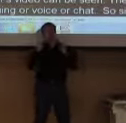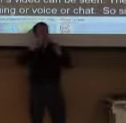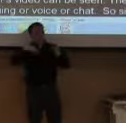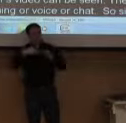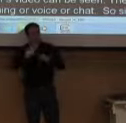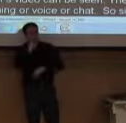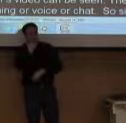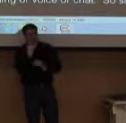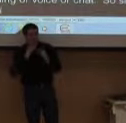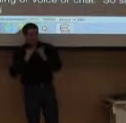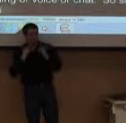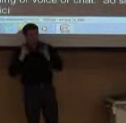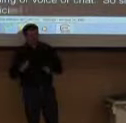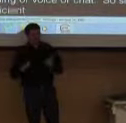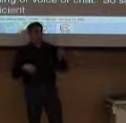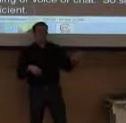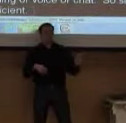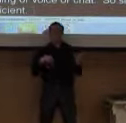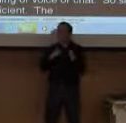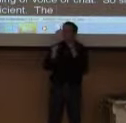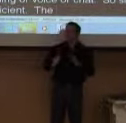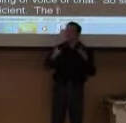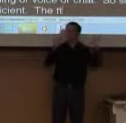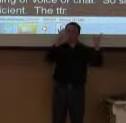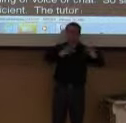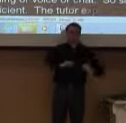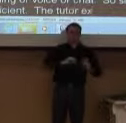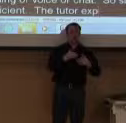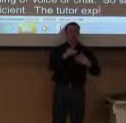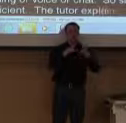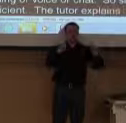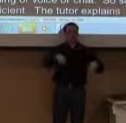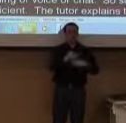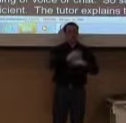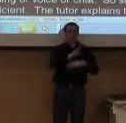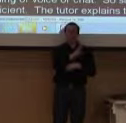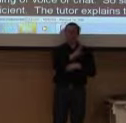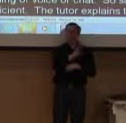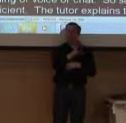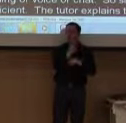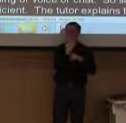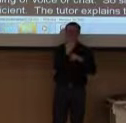and the student fixes it, they can then close screen share and their video is instantly restored and they can continue the